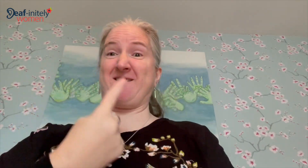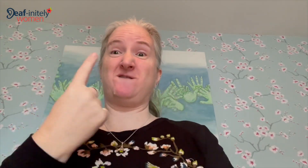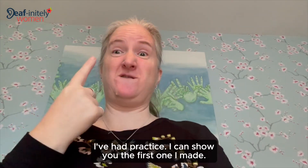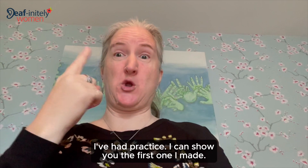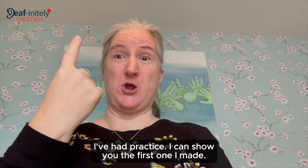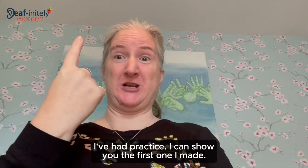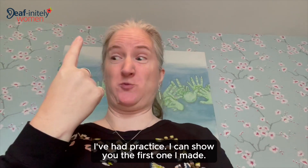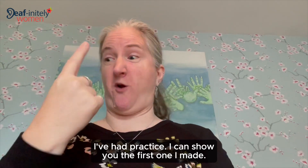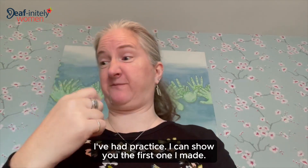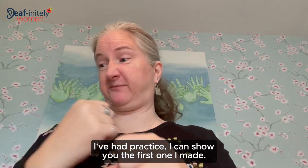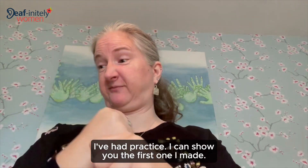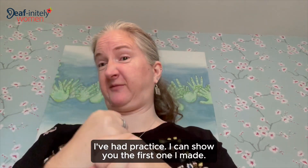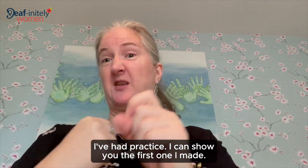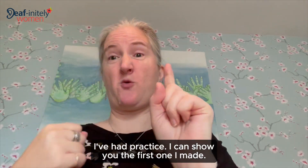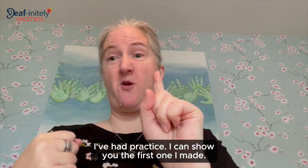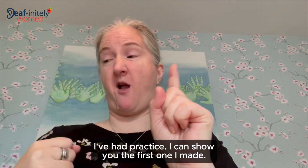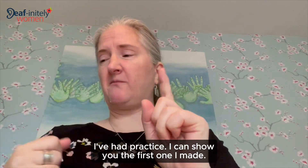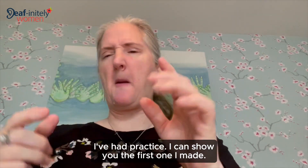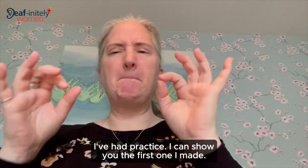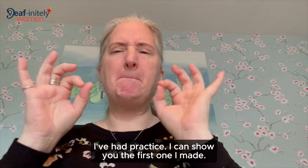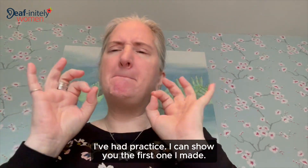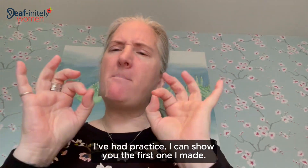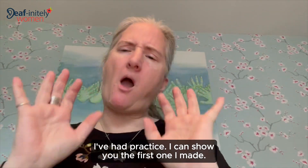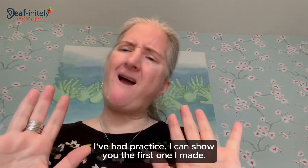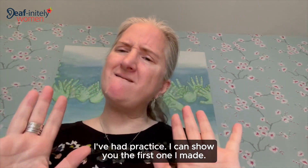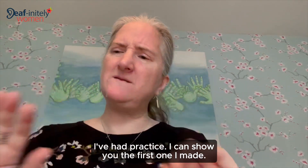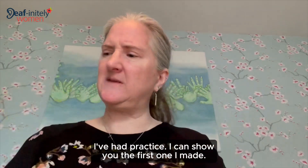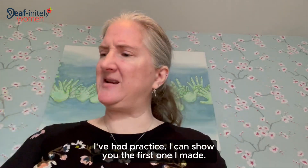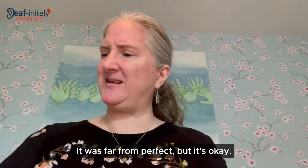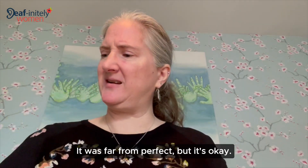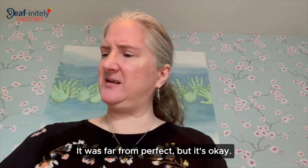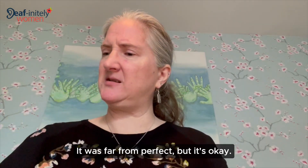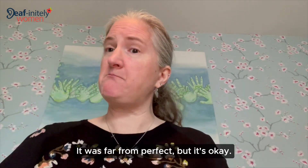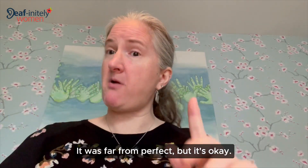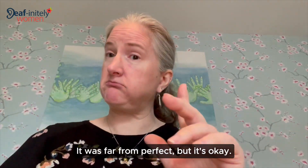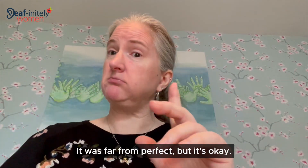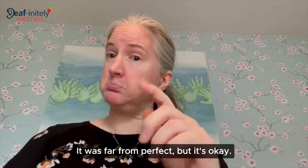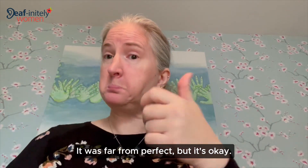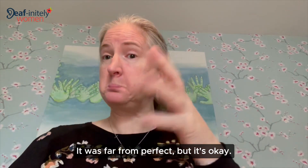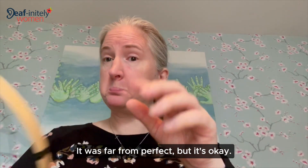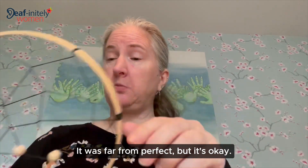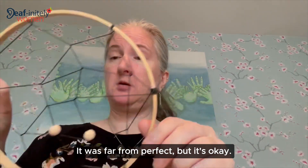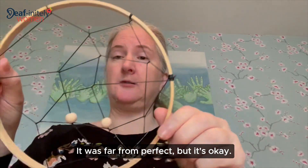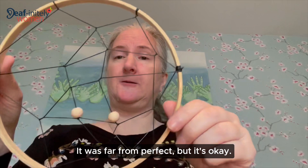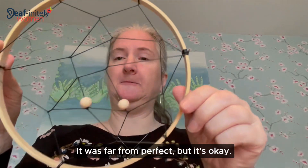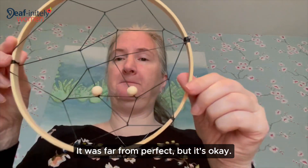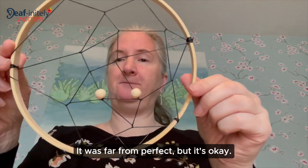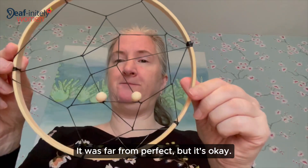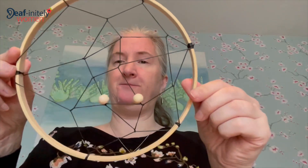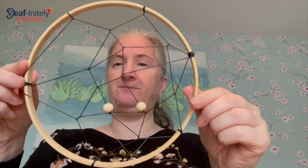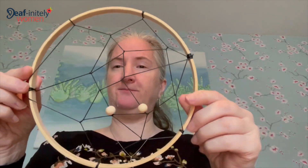I've had practice. I can show you the first one I made. It was far from perfect, but it's okay.